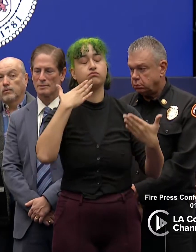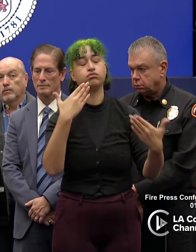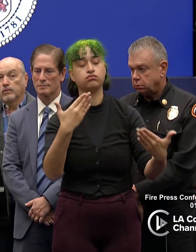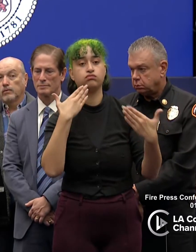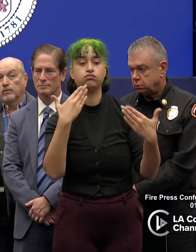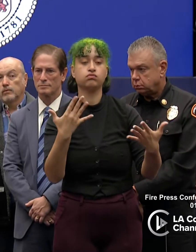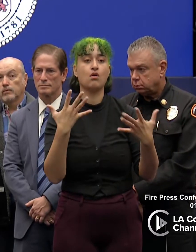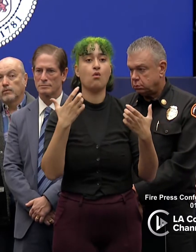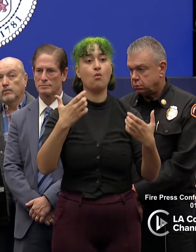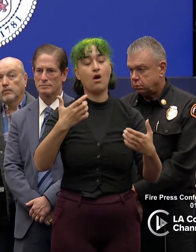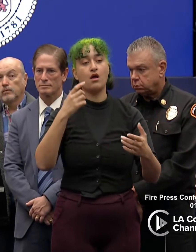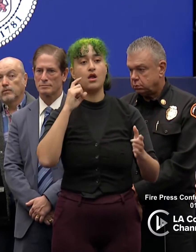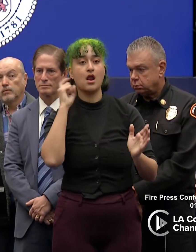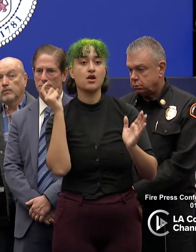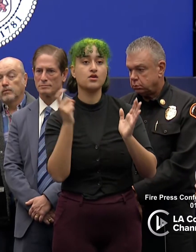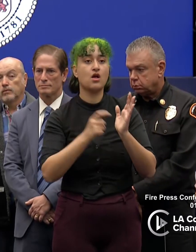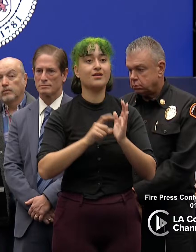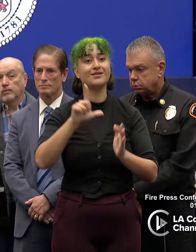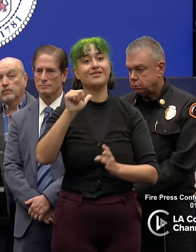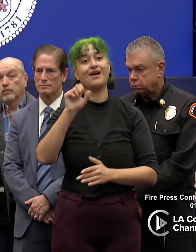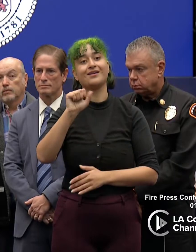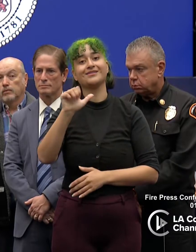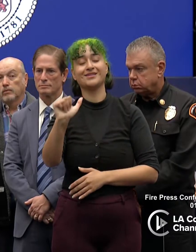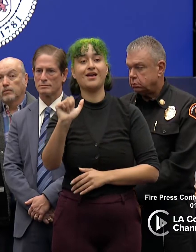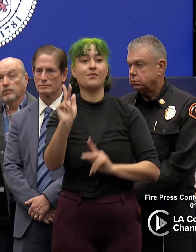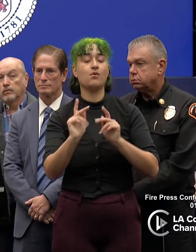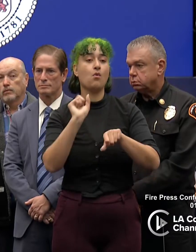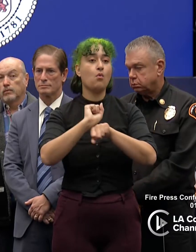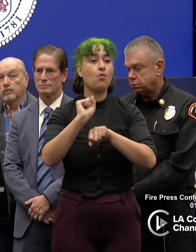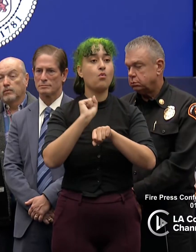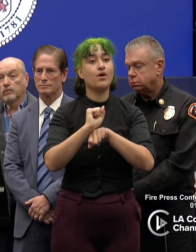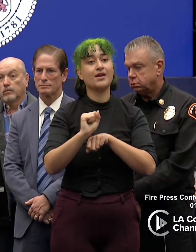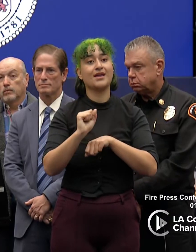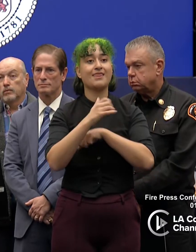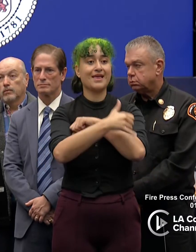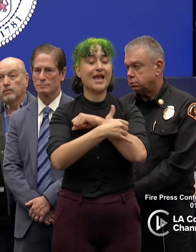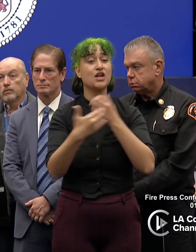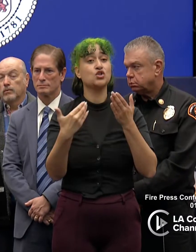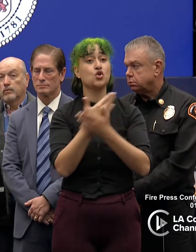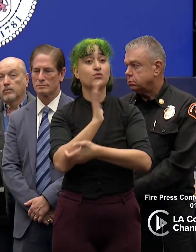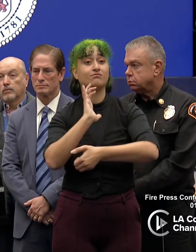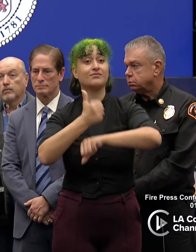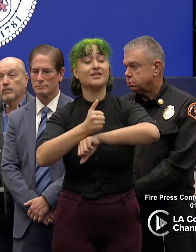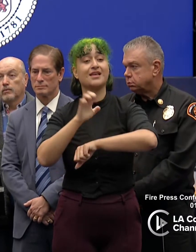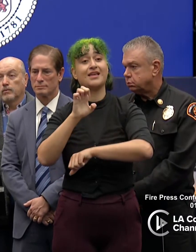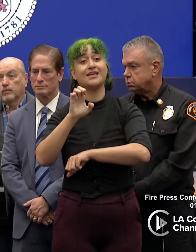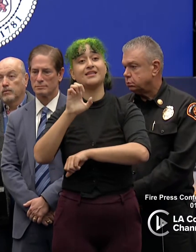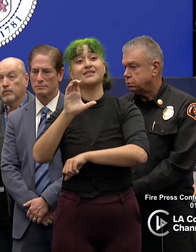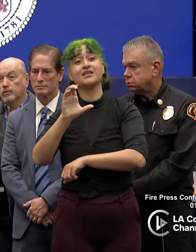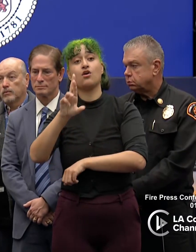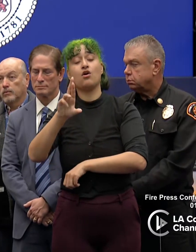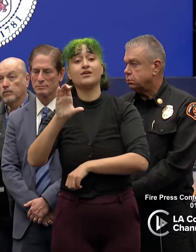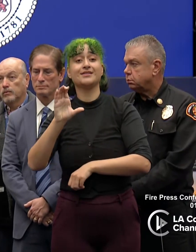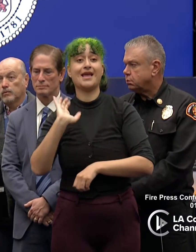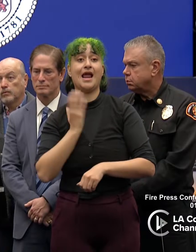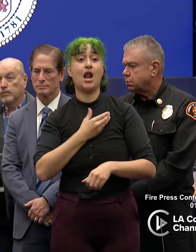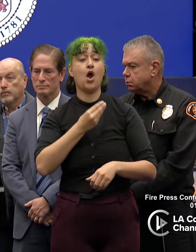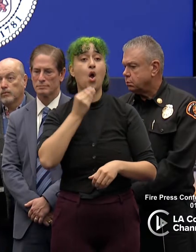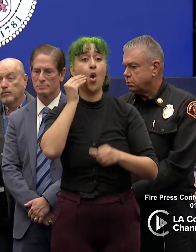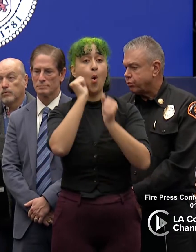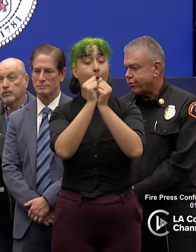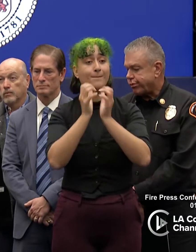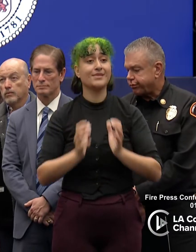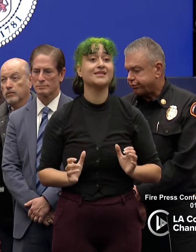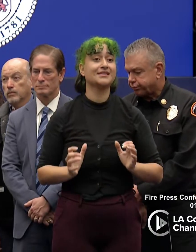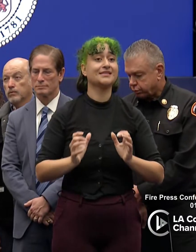to especially acknowledge LASA, those who are working in the county's newly established ECRC, and our homeless